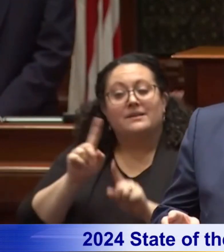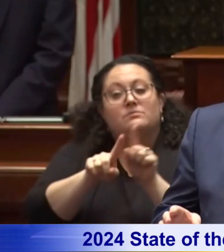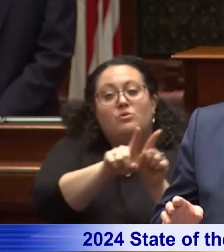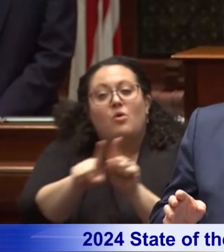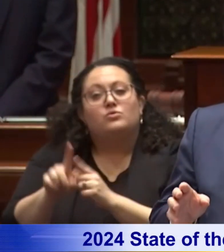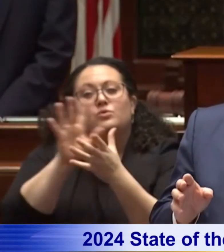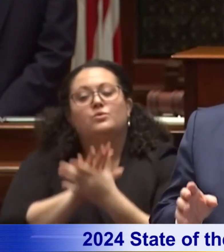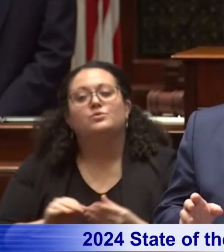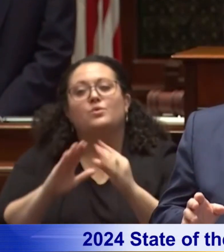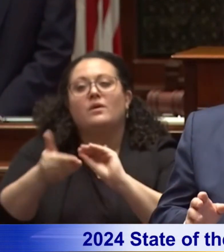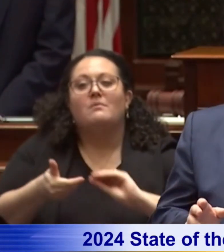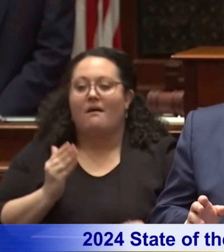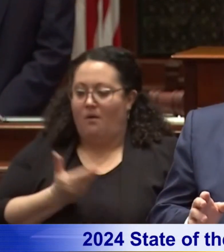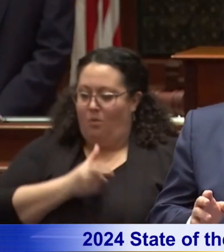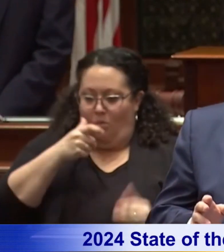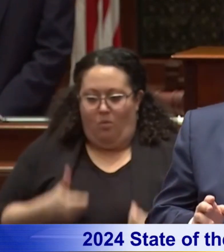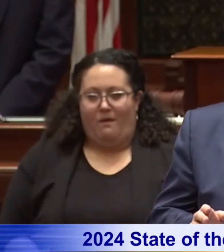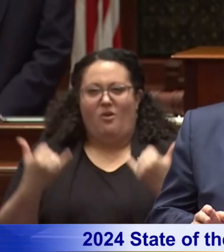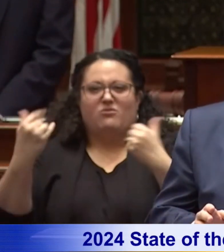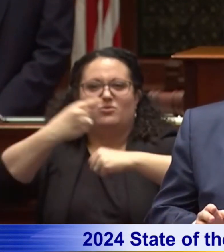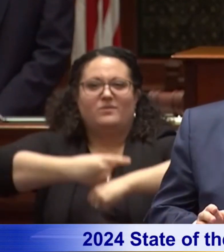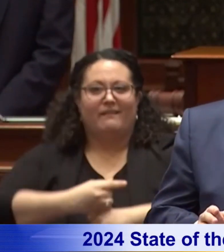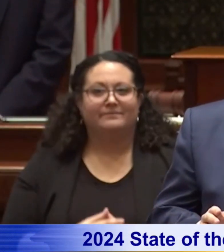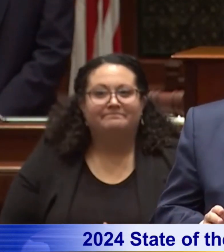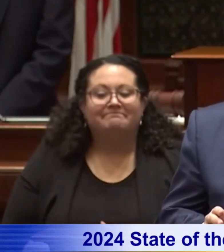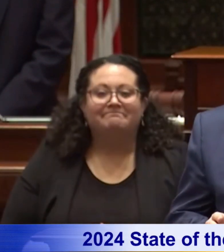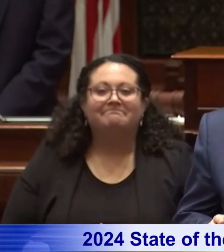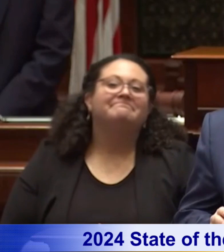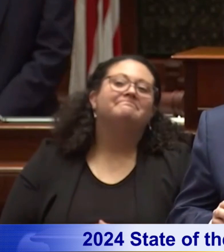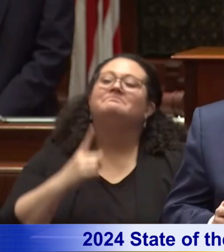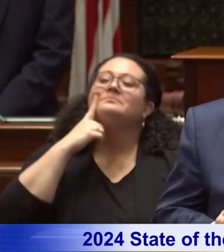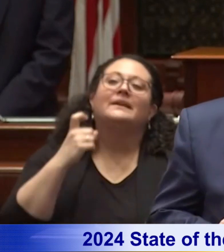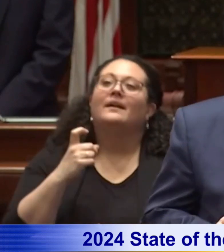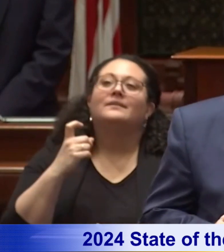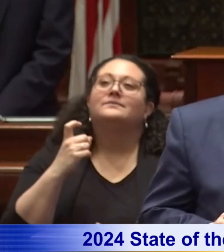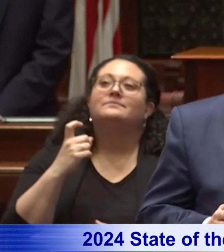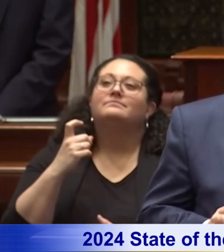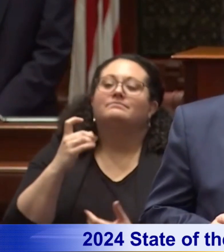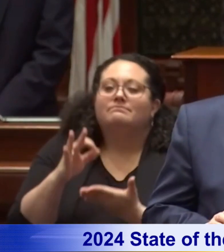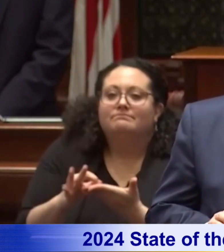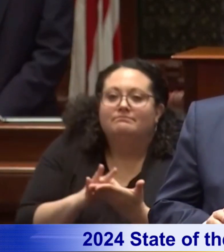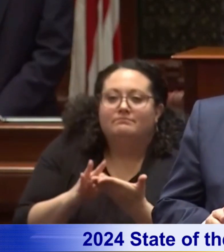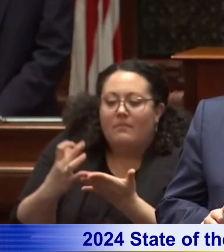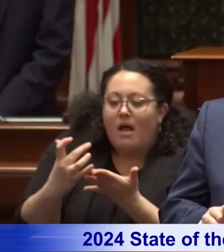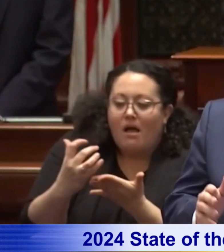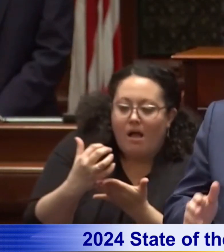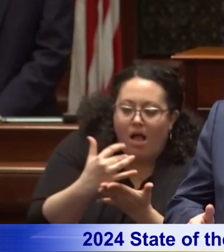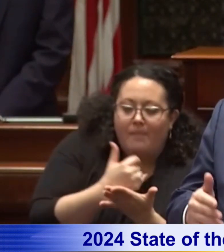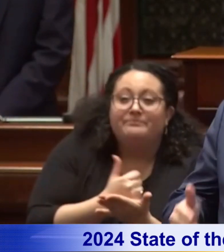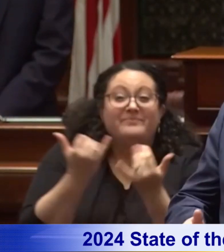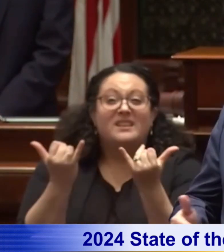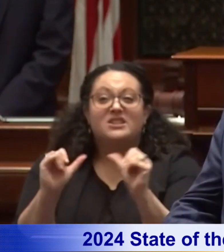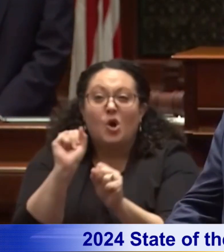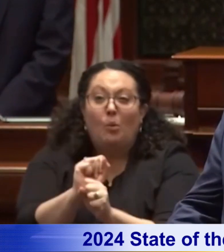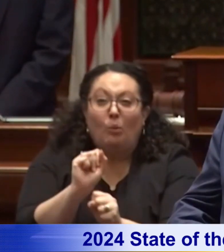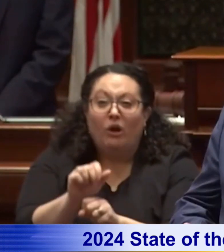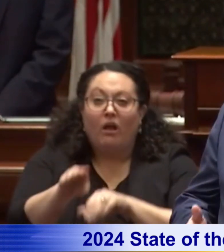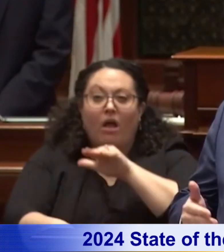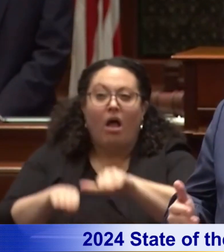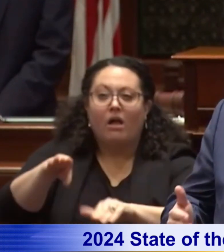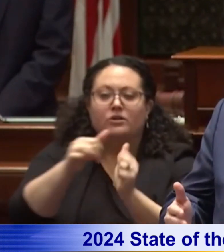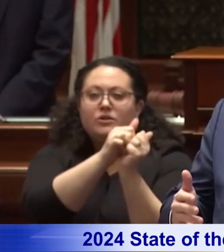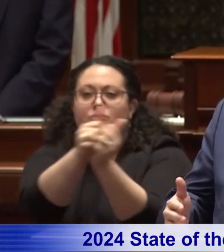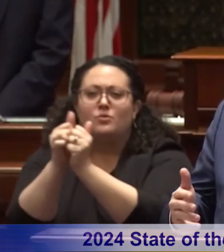a story about who we are today. Because penny by penny, we are still working